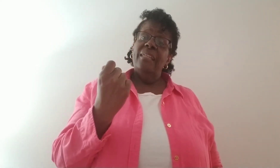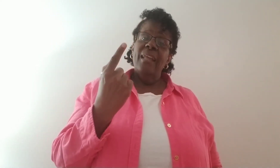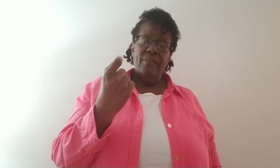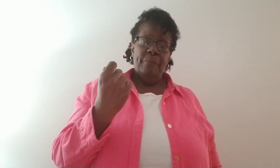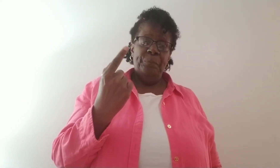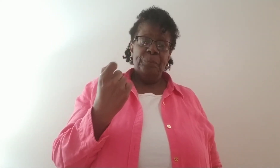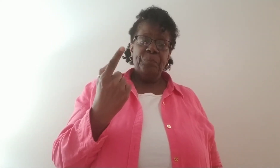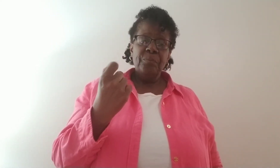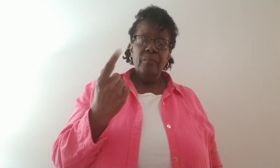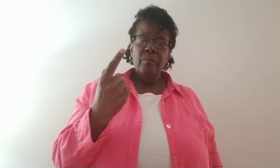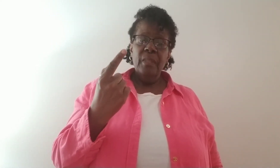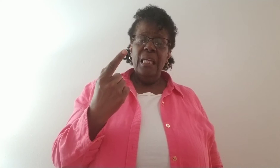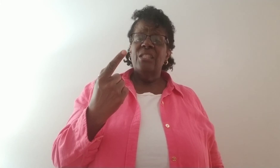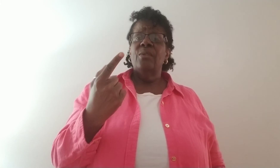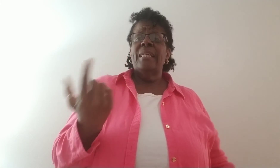3,611. Let's do that again.